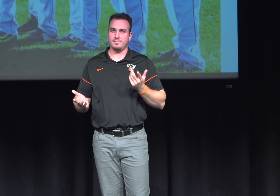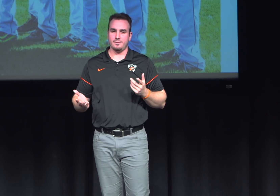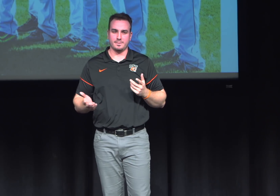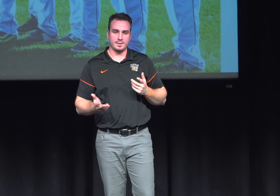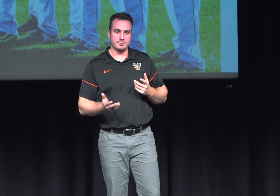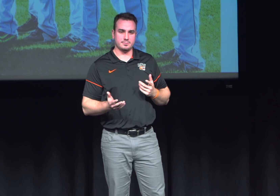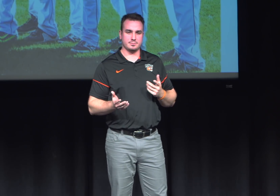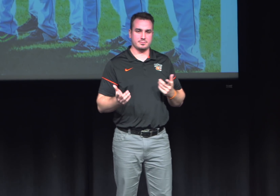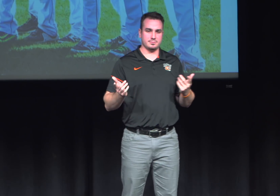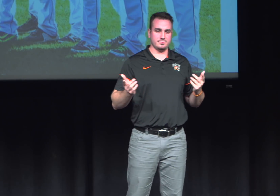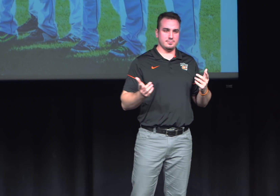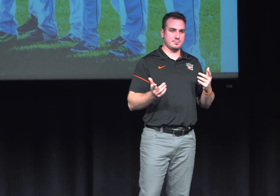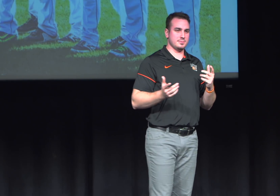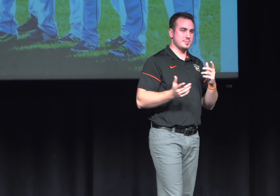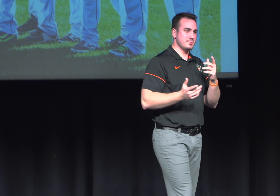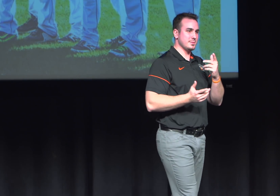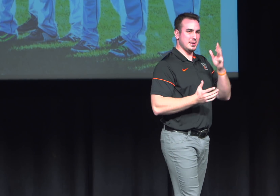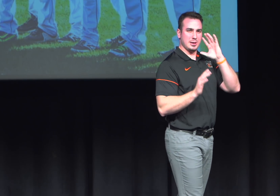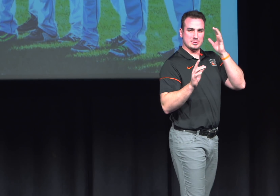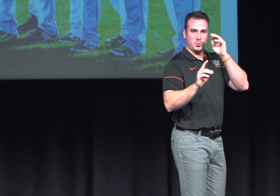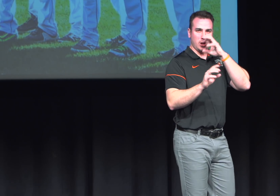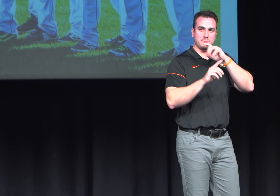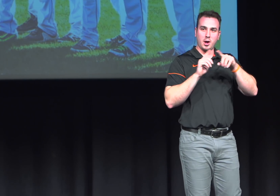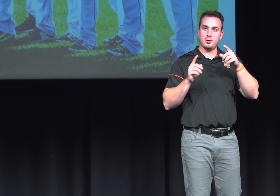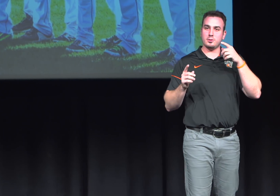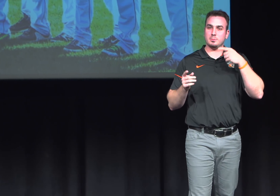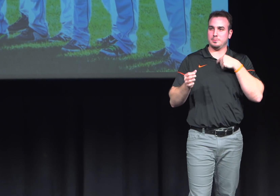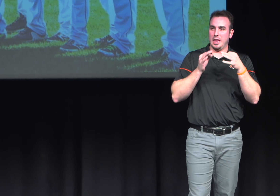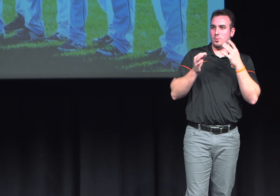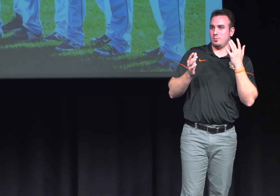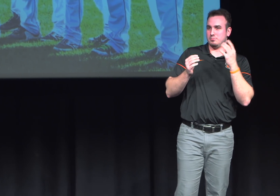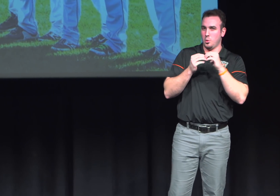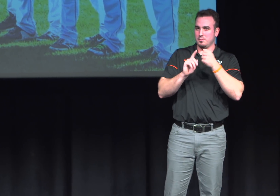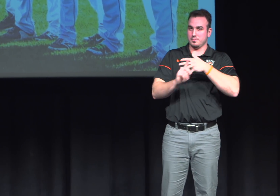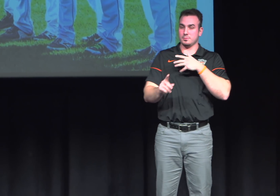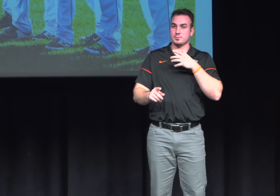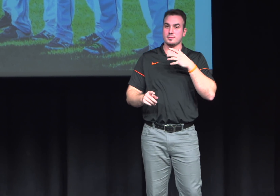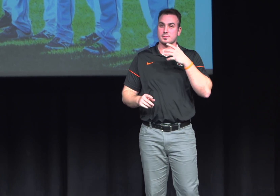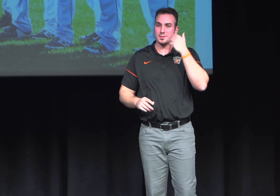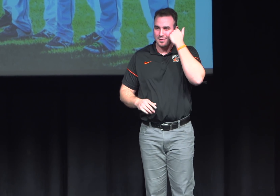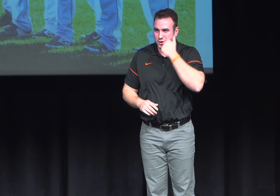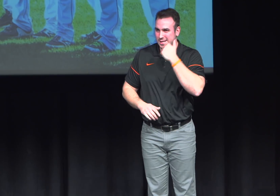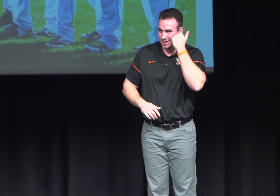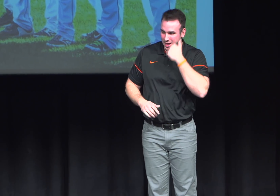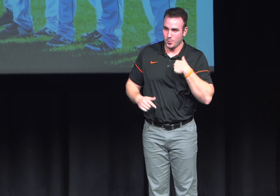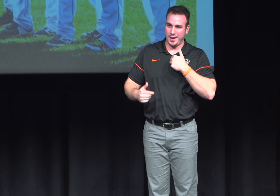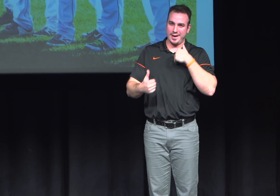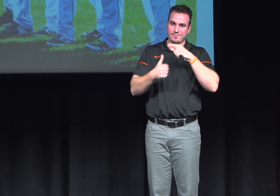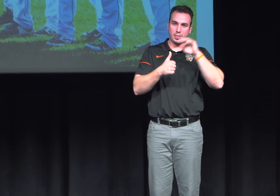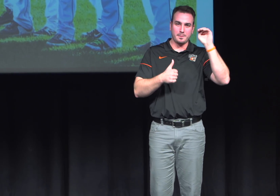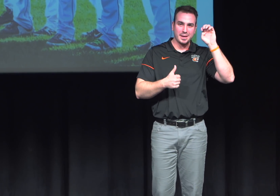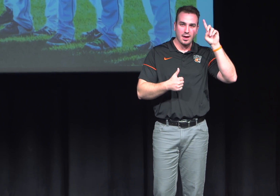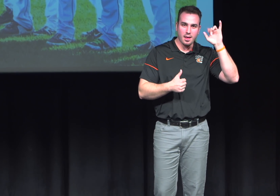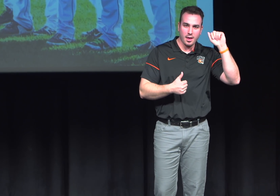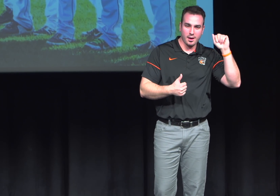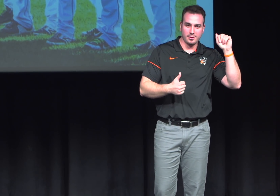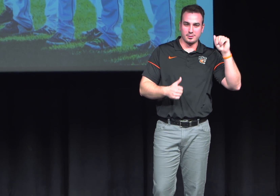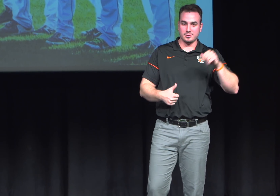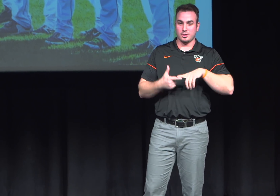2 o'clock. I know it seems weird, but they went deaf. So I'll explain a little bit more,